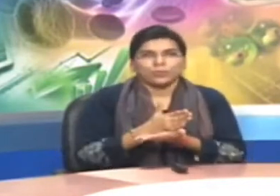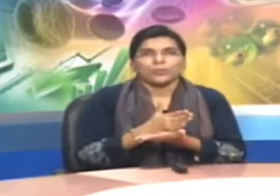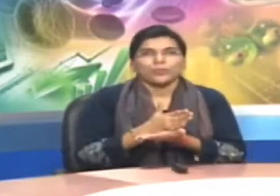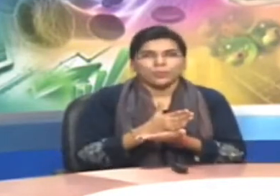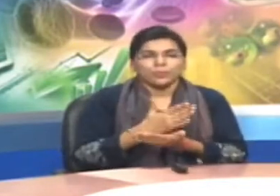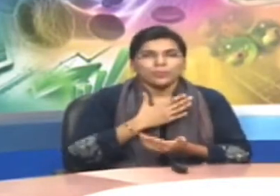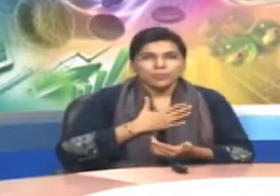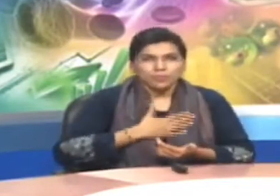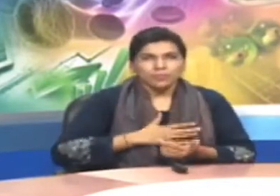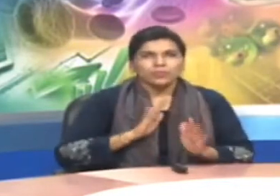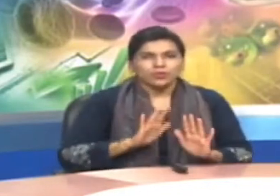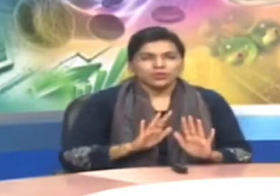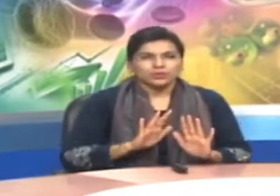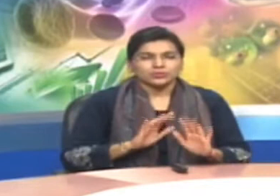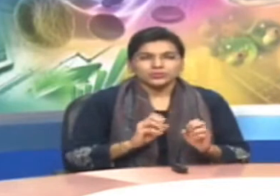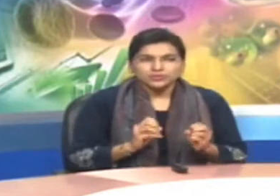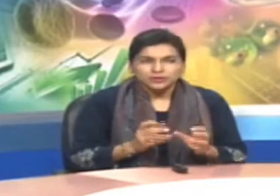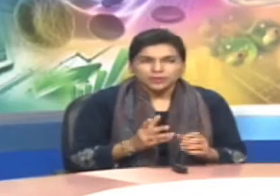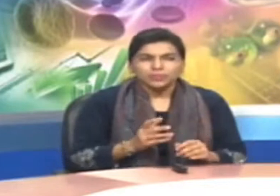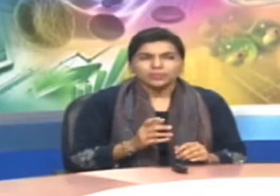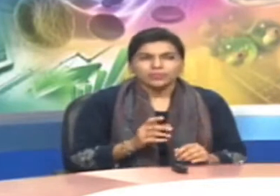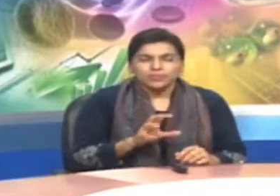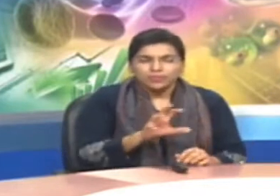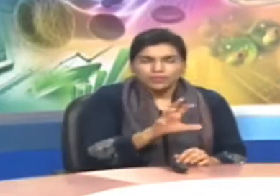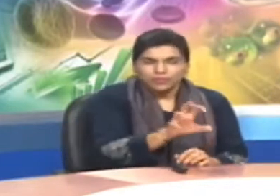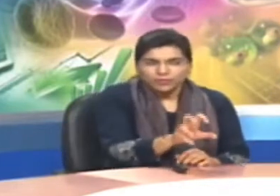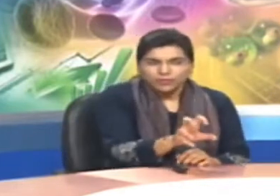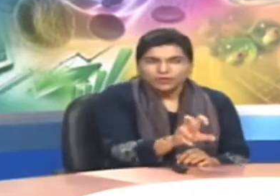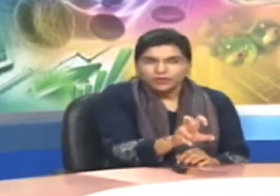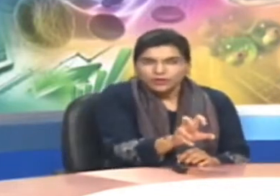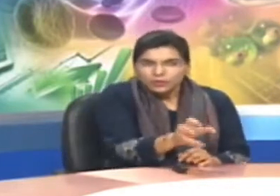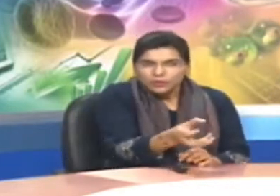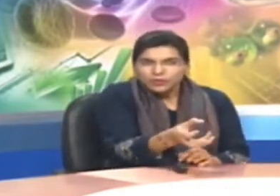would stop and reach for handle to open it.